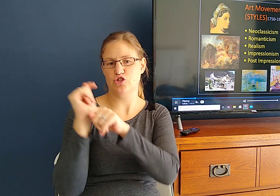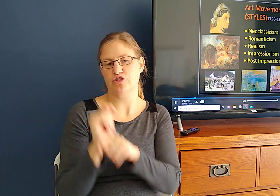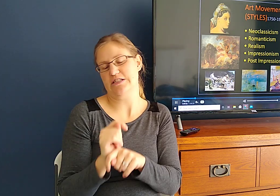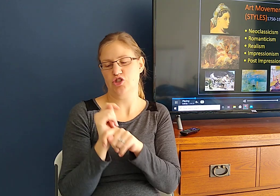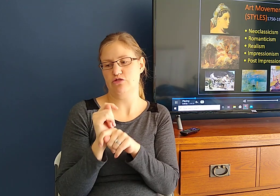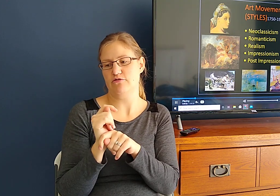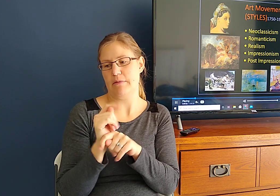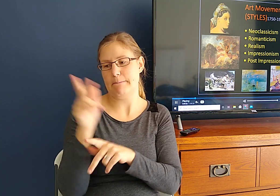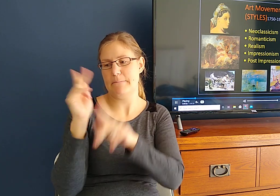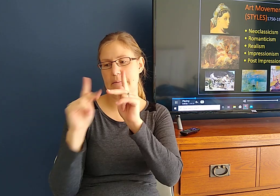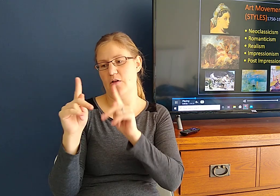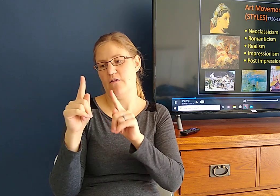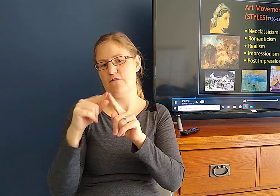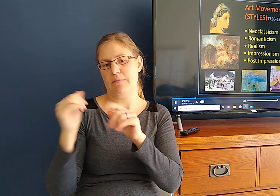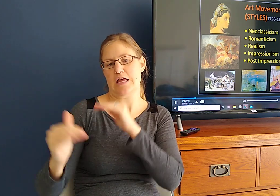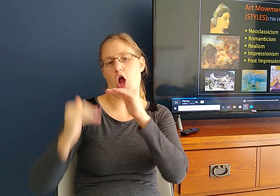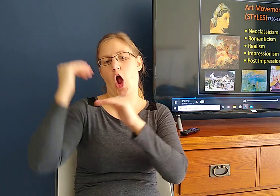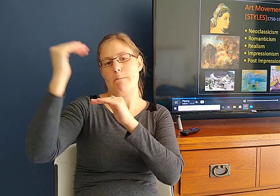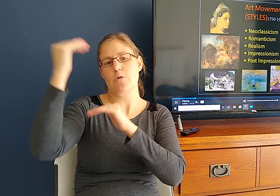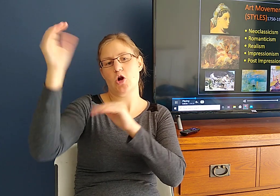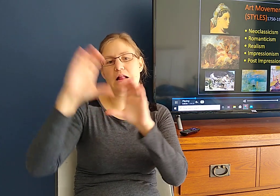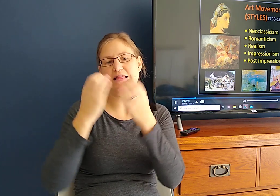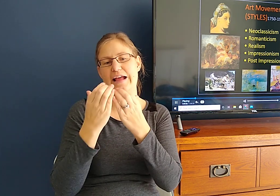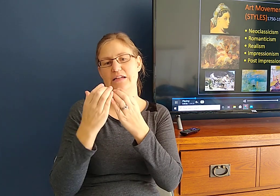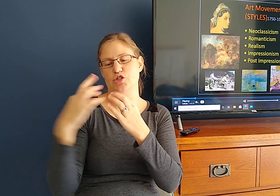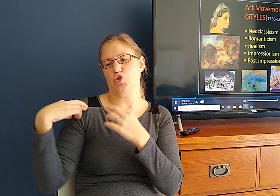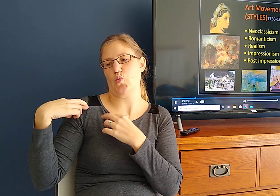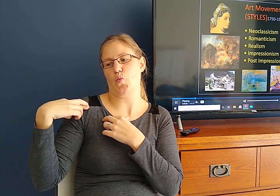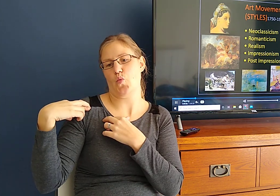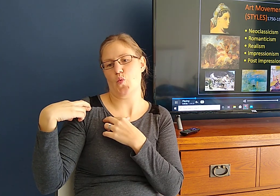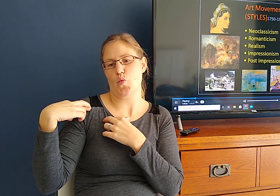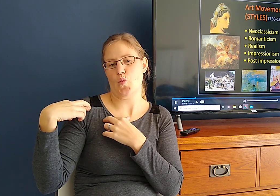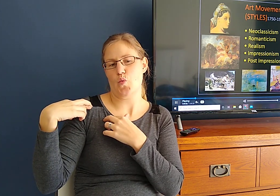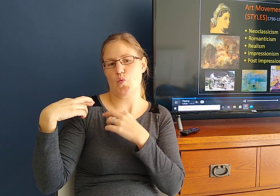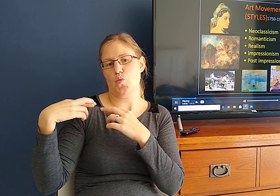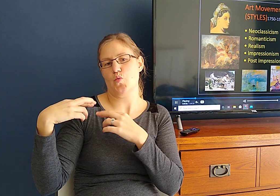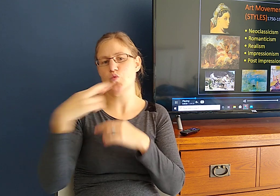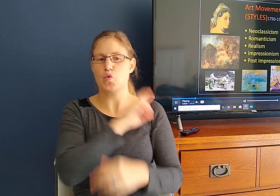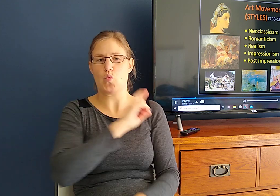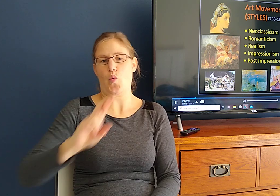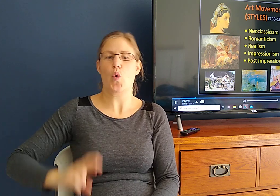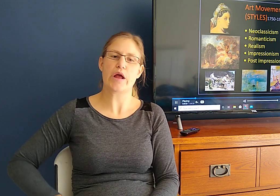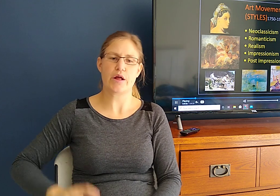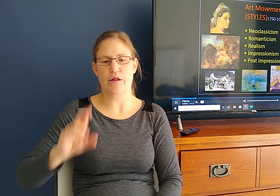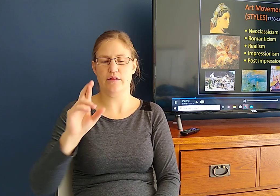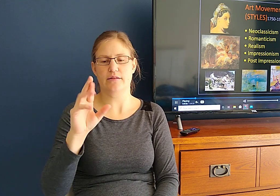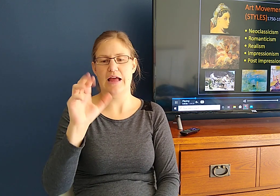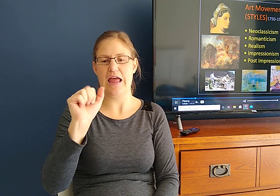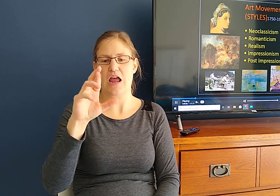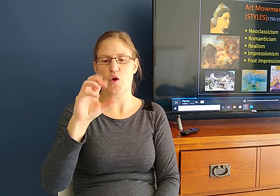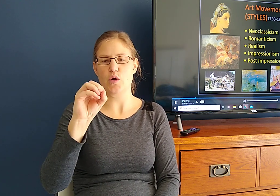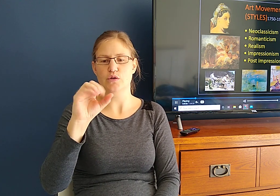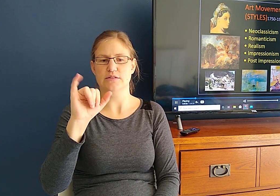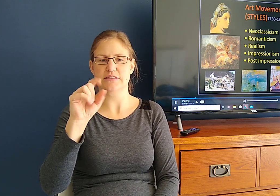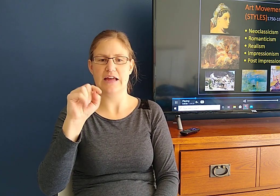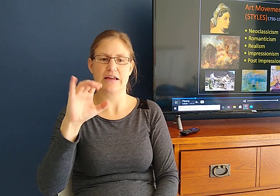class. Those were the royalty, the aristocracy, the merchants,